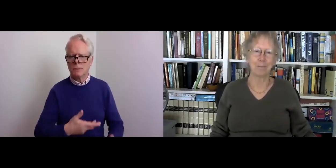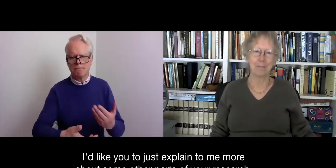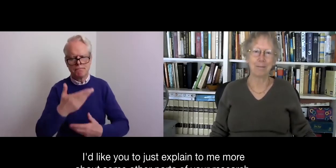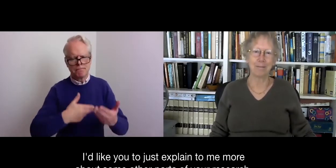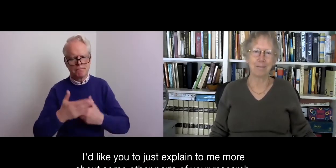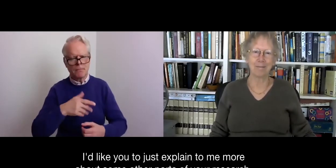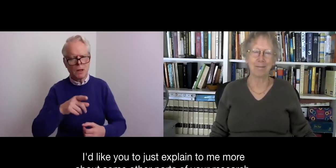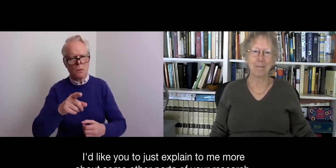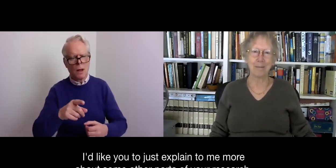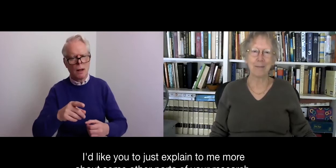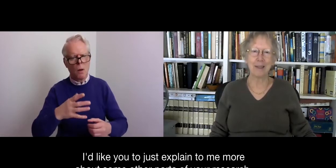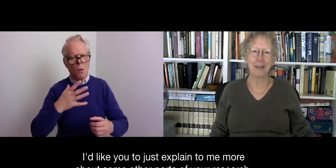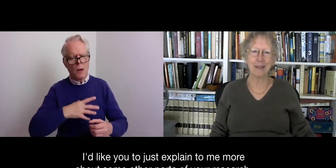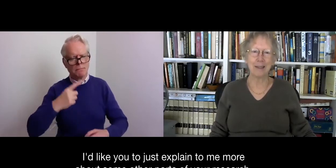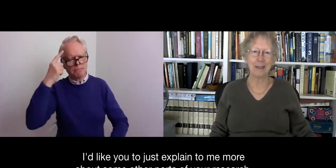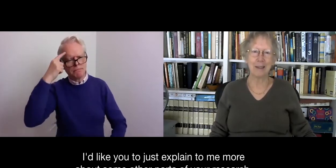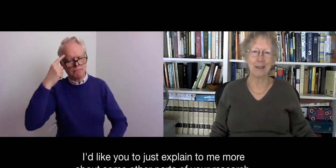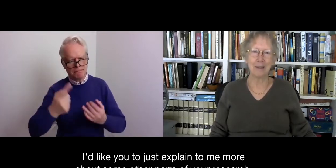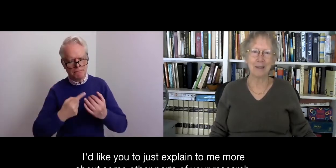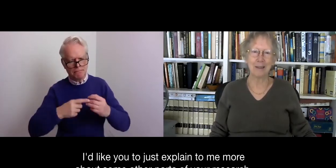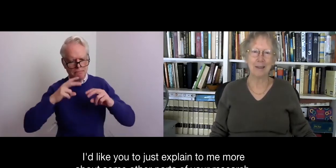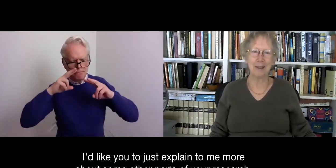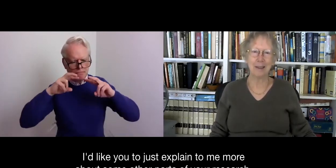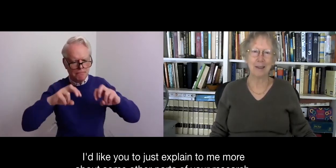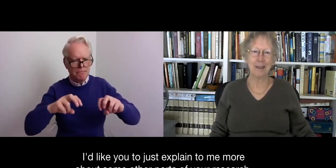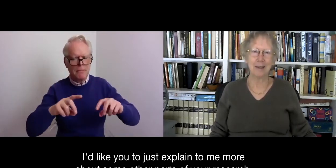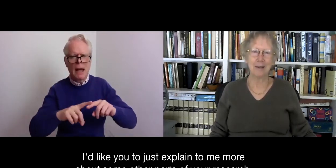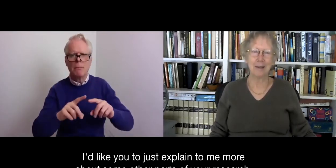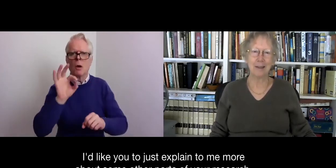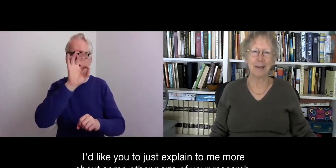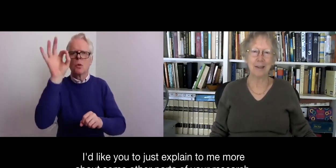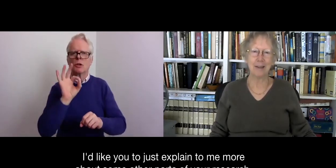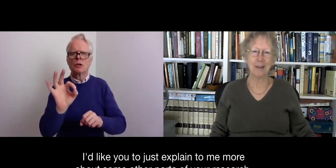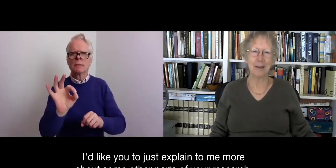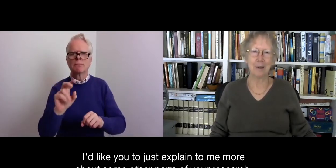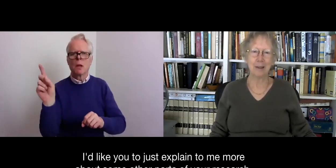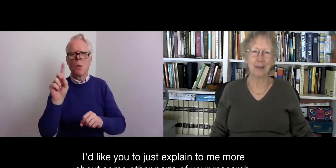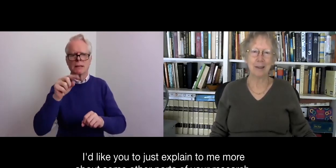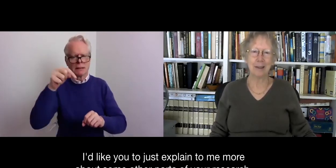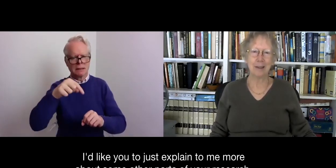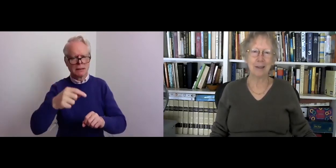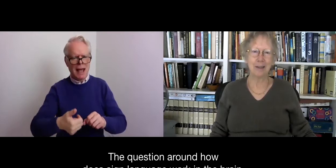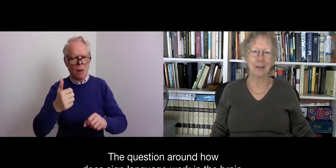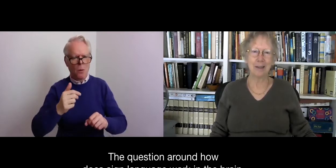Okay, so I'd like you to just explain to me more about some other parts of your research. So the question